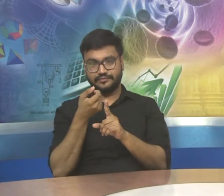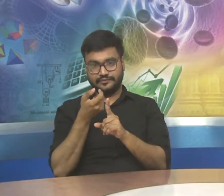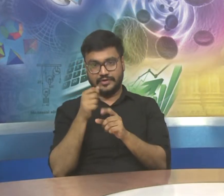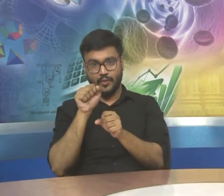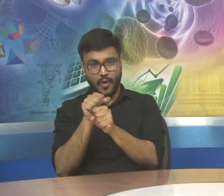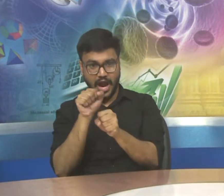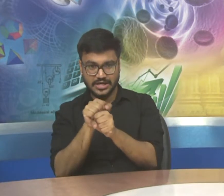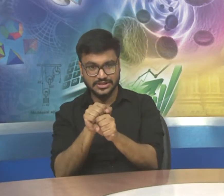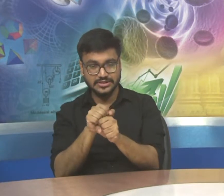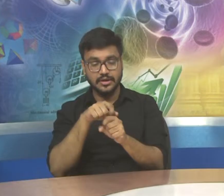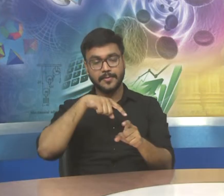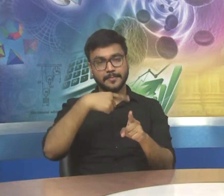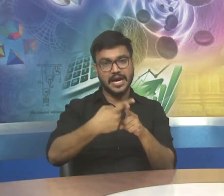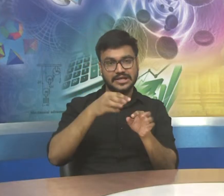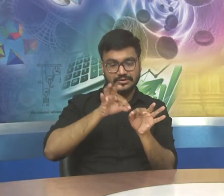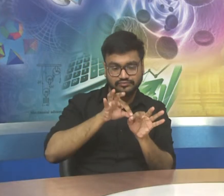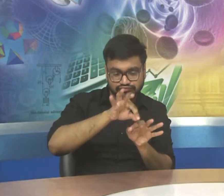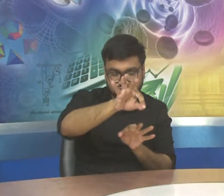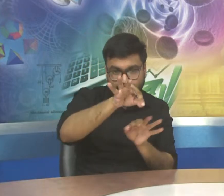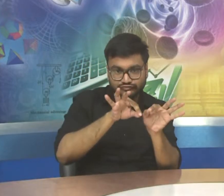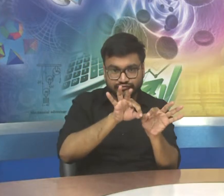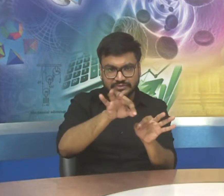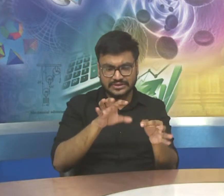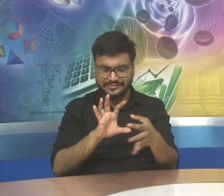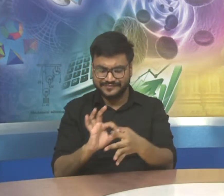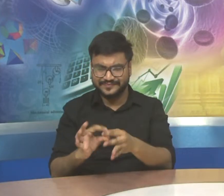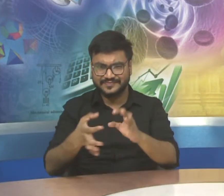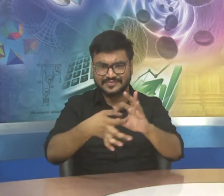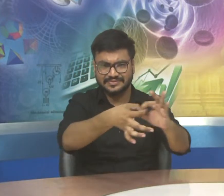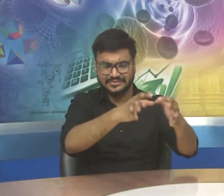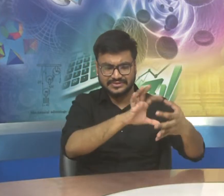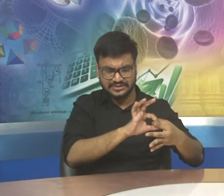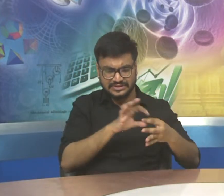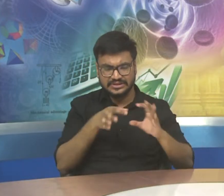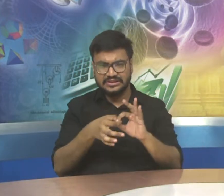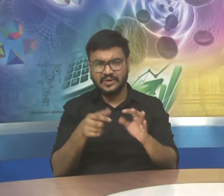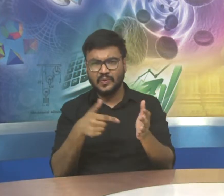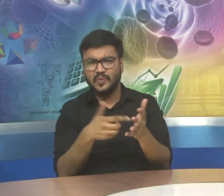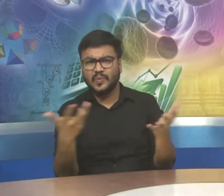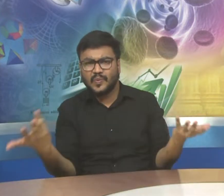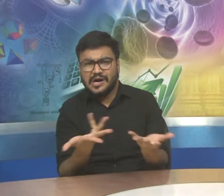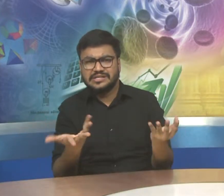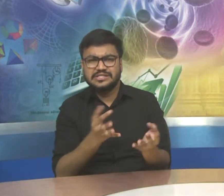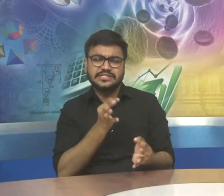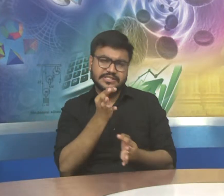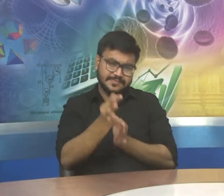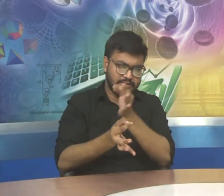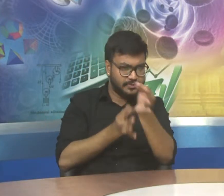Relation between work, force and displacement.